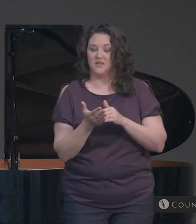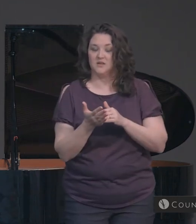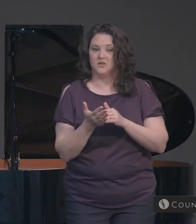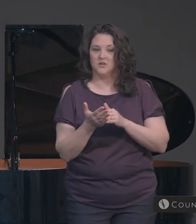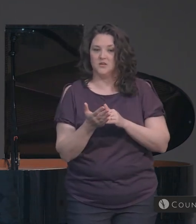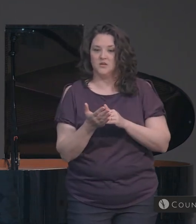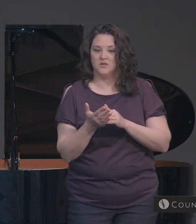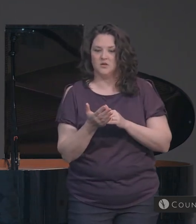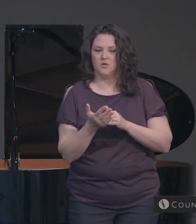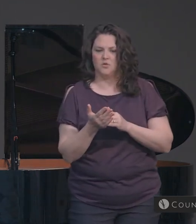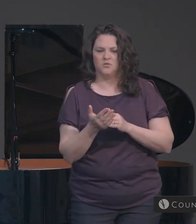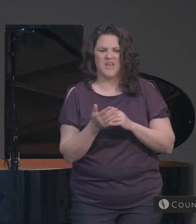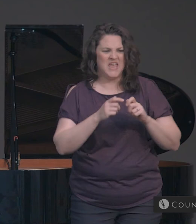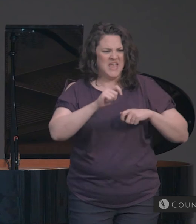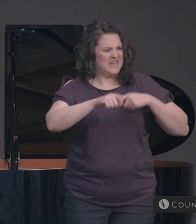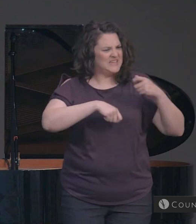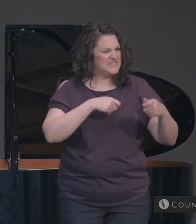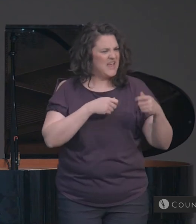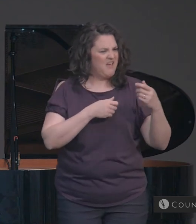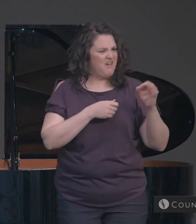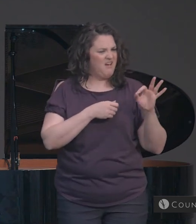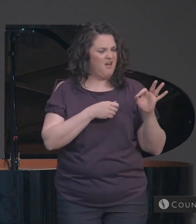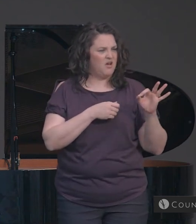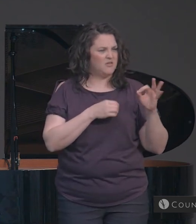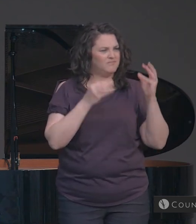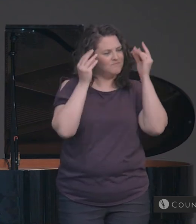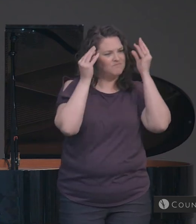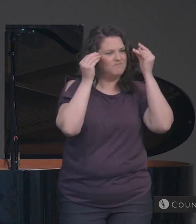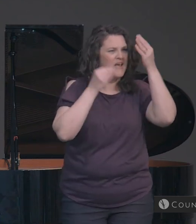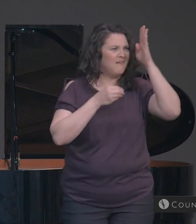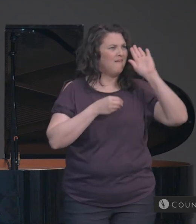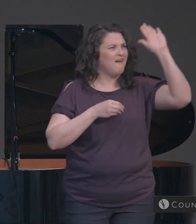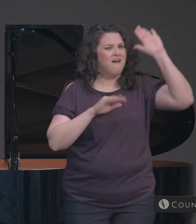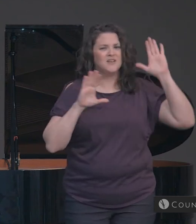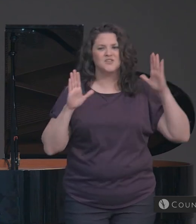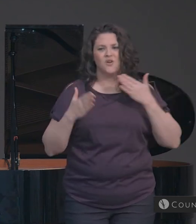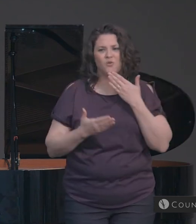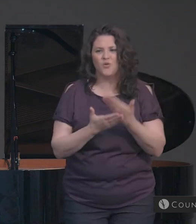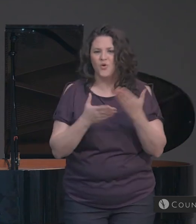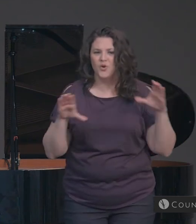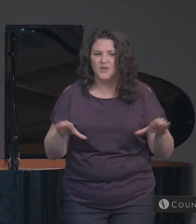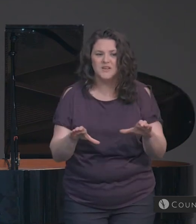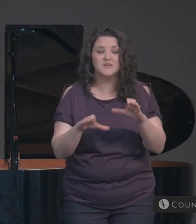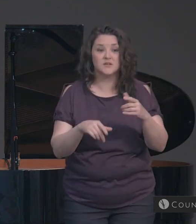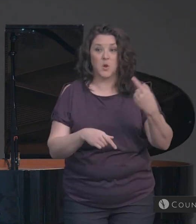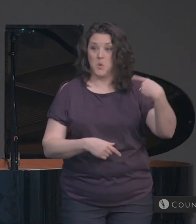Rather than contemplating the goodness of God,